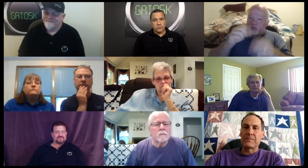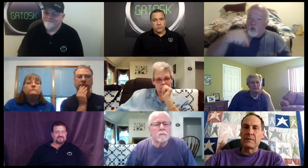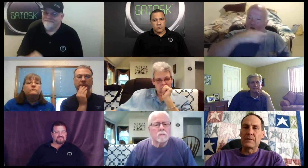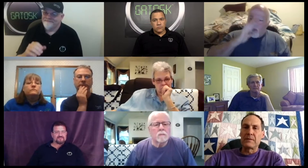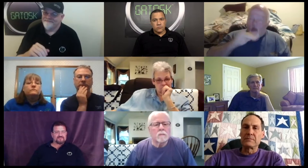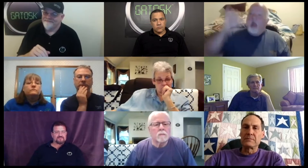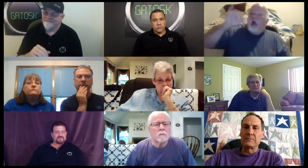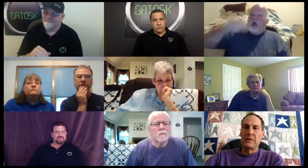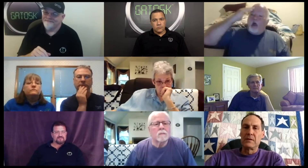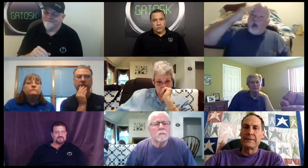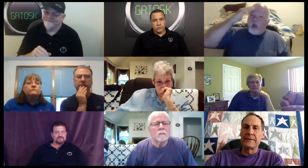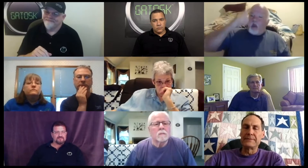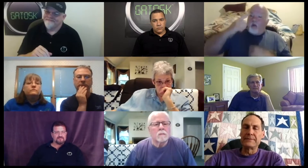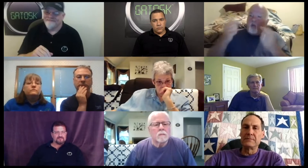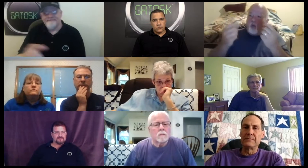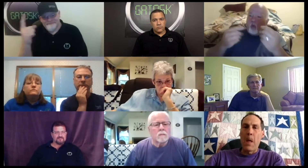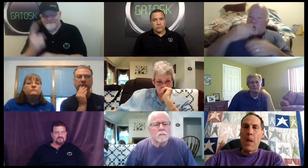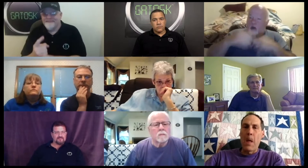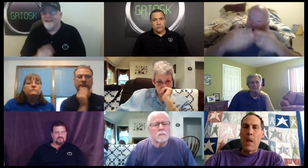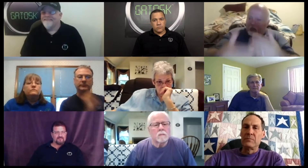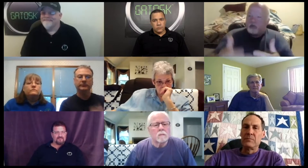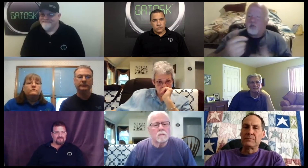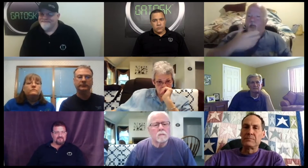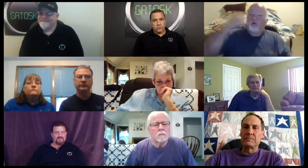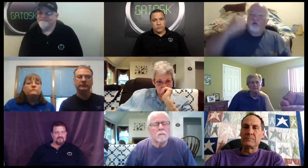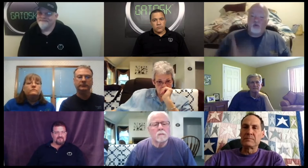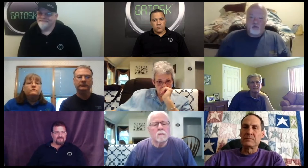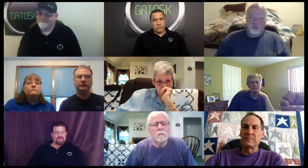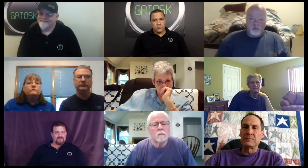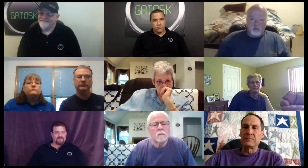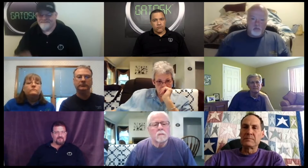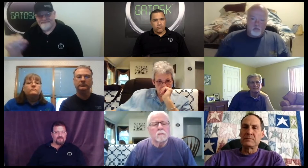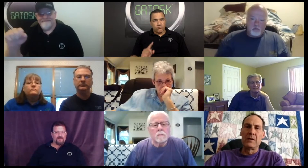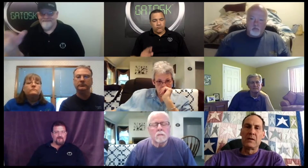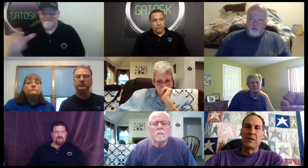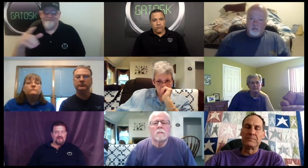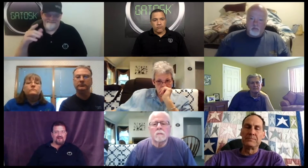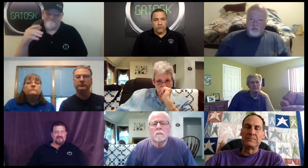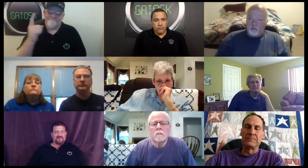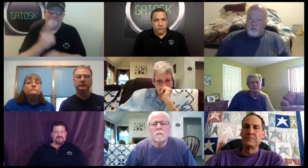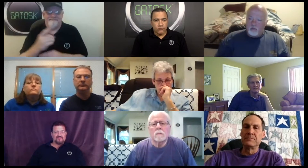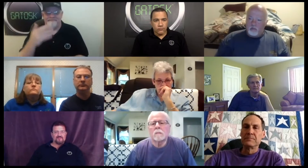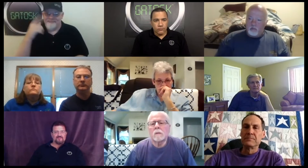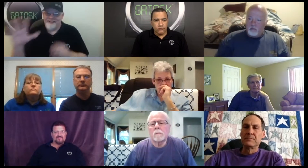Maybe you can we just need a clear explanation so we understand. So that helps. Yeah, you're